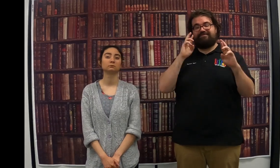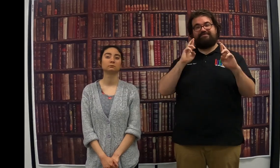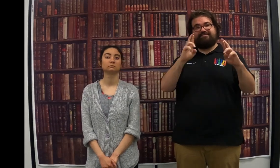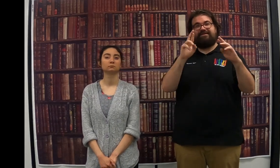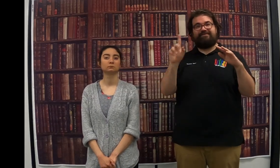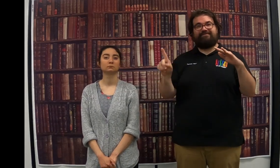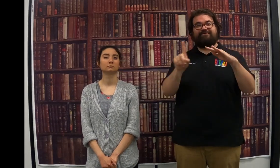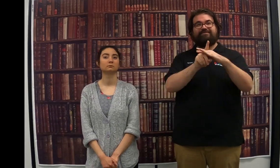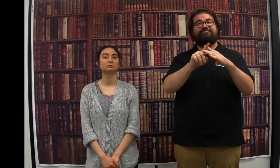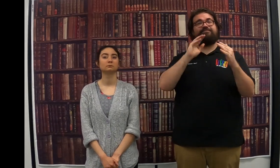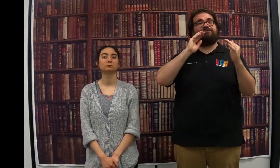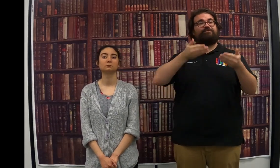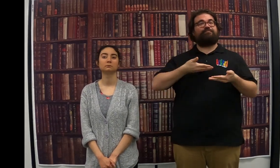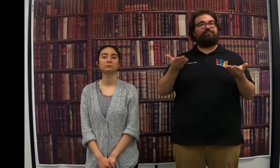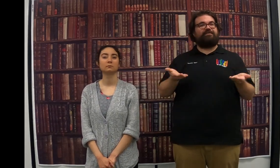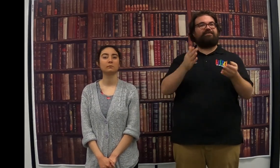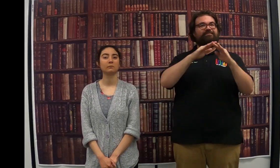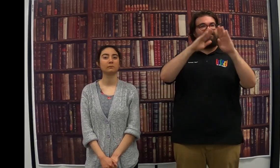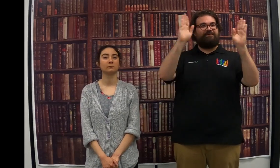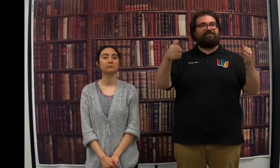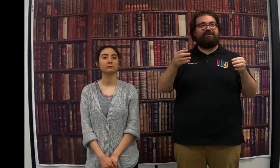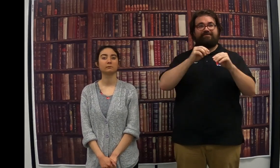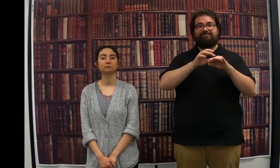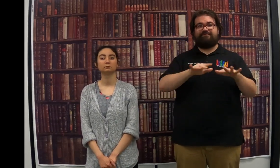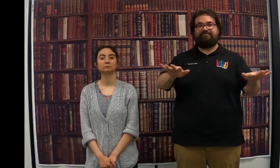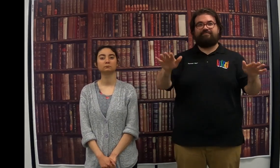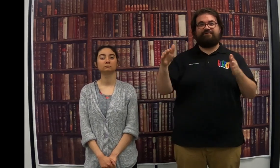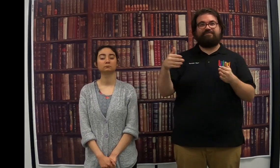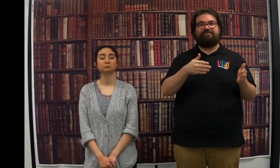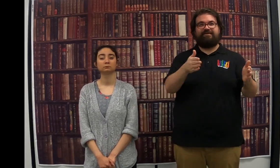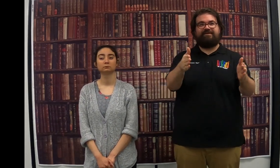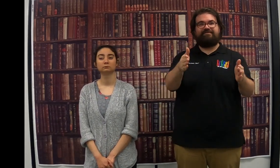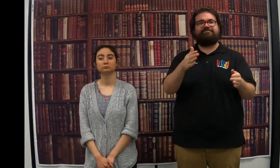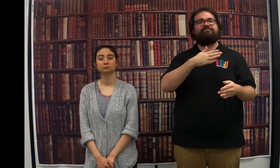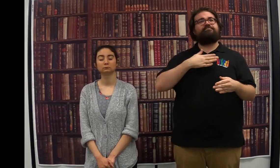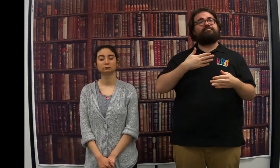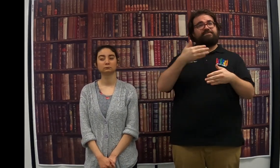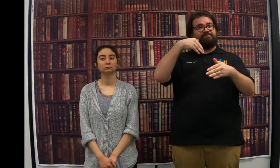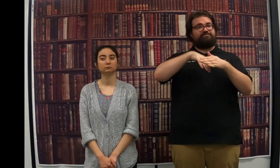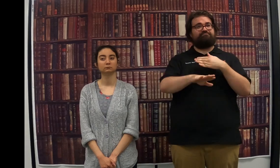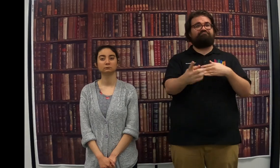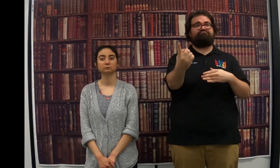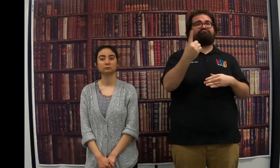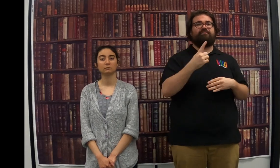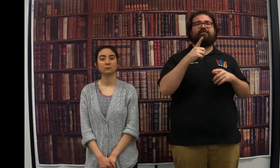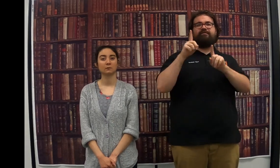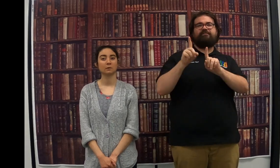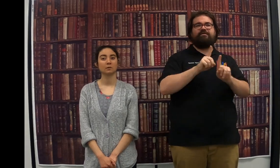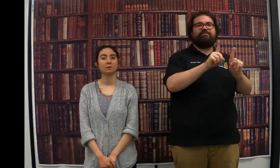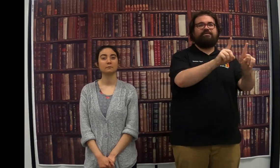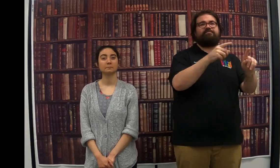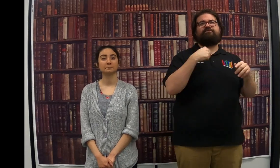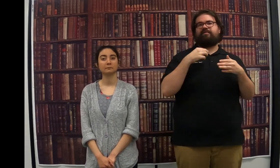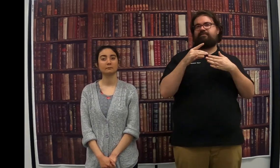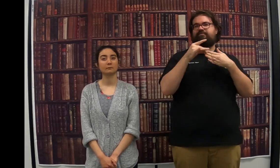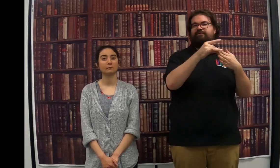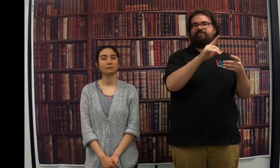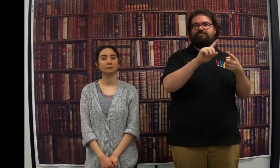Greetings, honored guest, and welcome to the House of Branching Paths. Please step inside and follow me, and I shall lead you